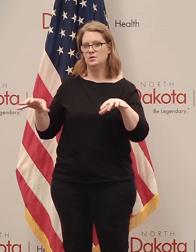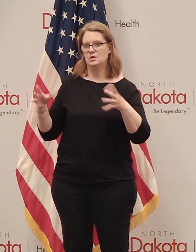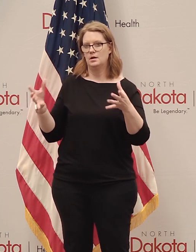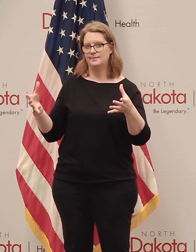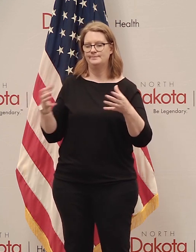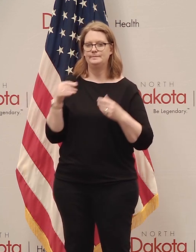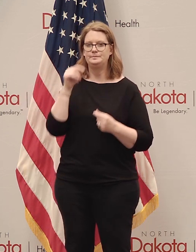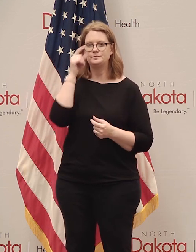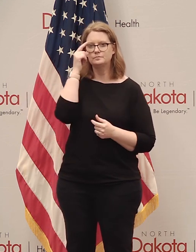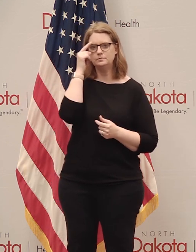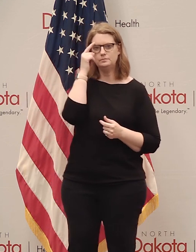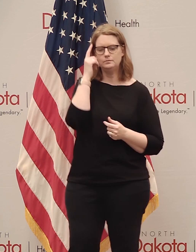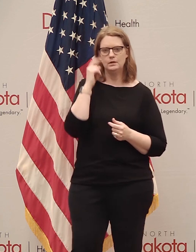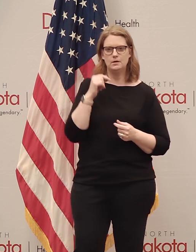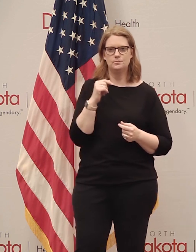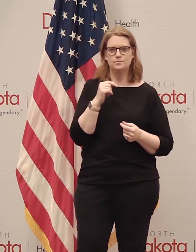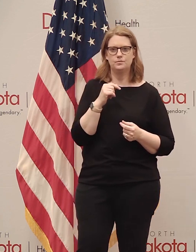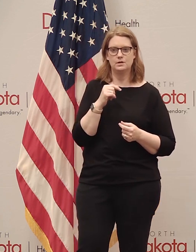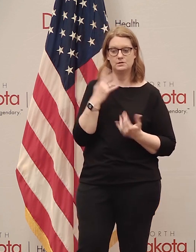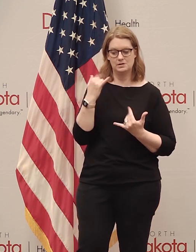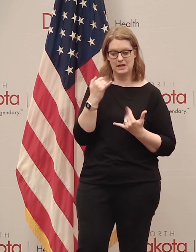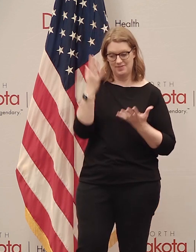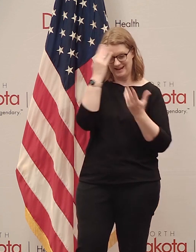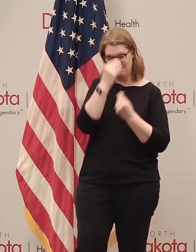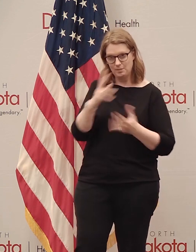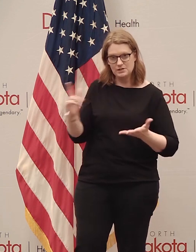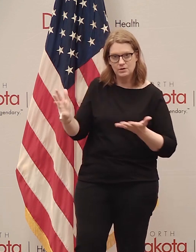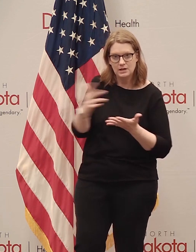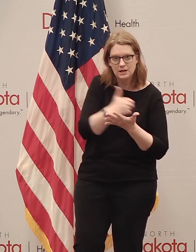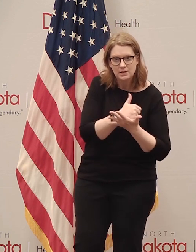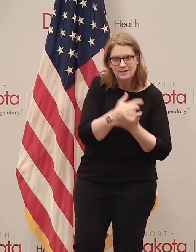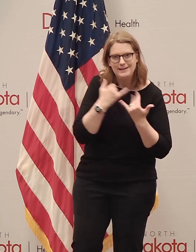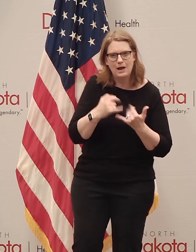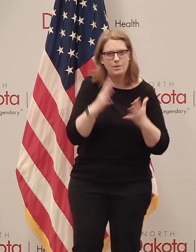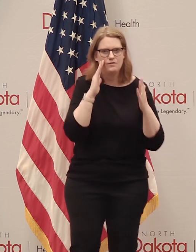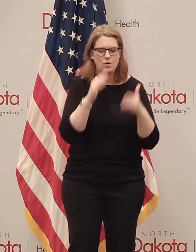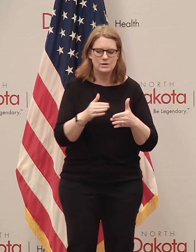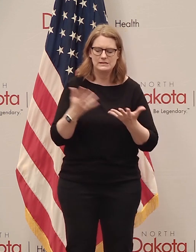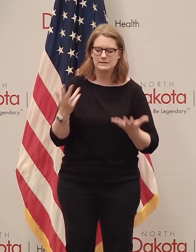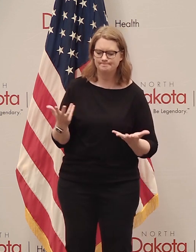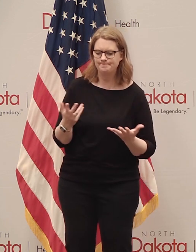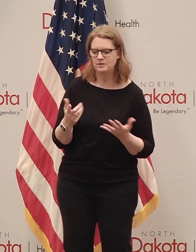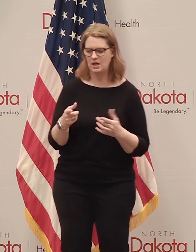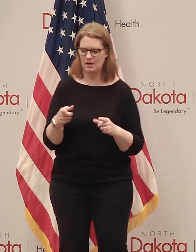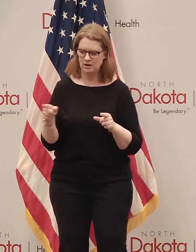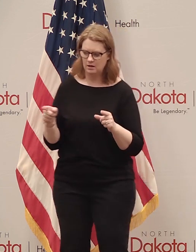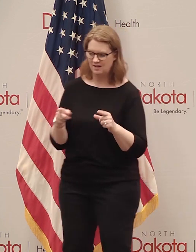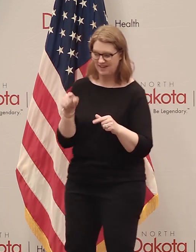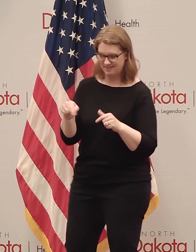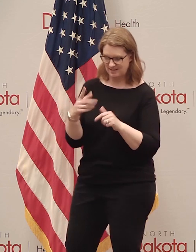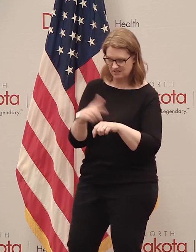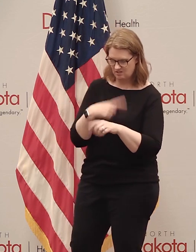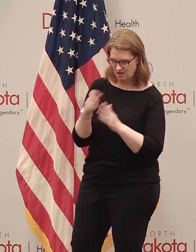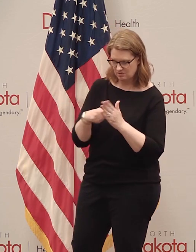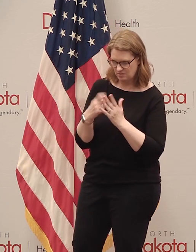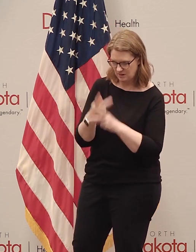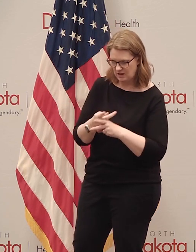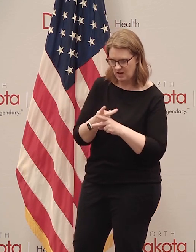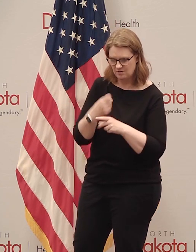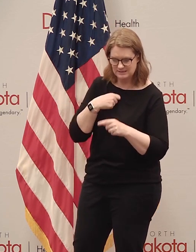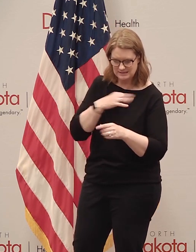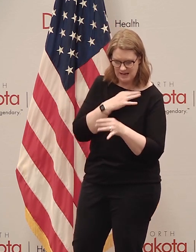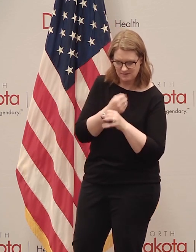so again, when we have that information, it helps us really focus on how do we keep staff safe, the healthcare workers that work in long-term